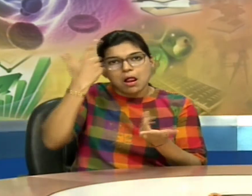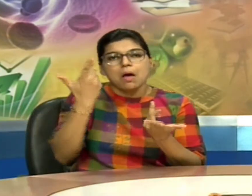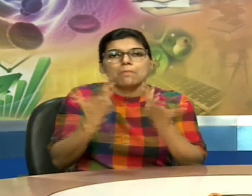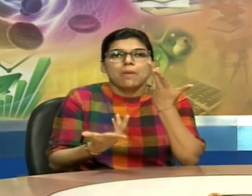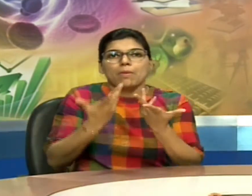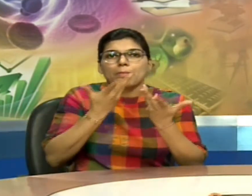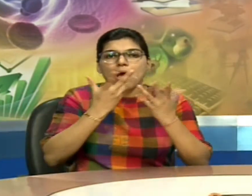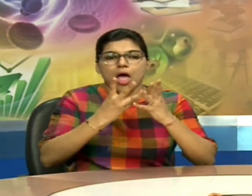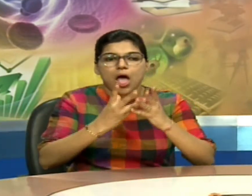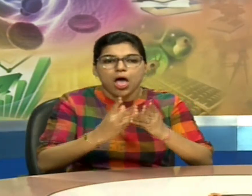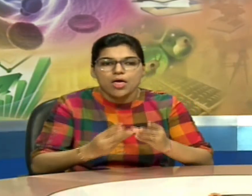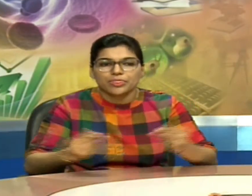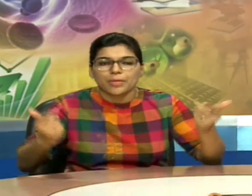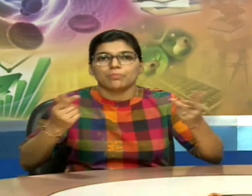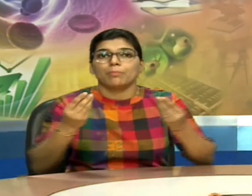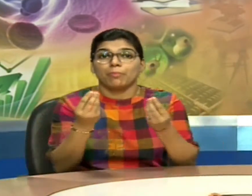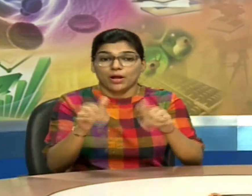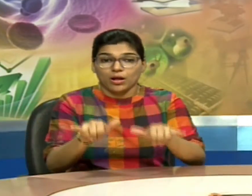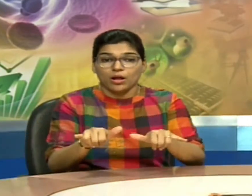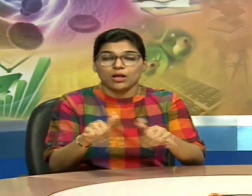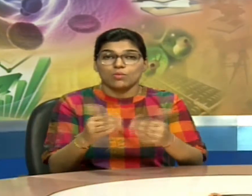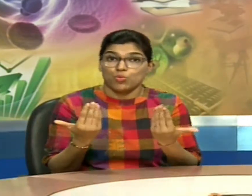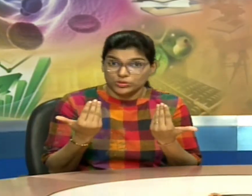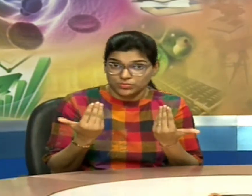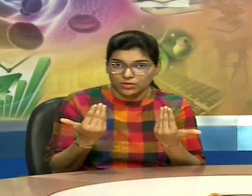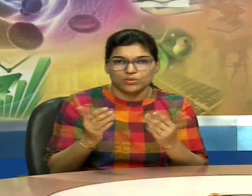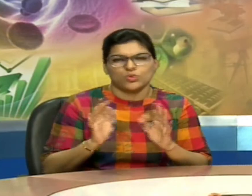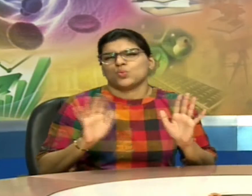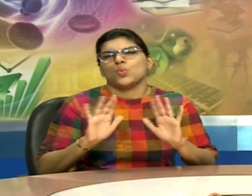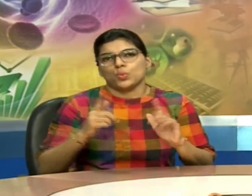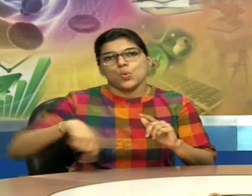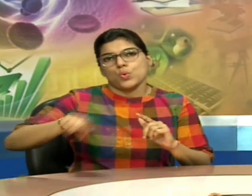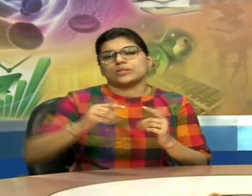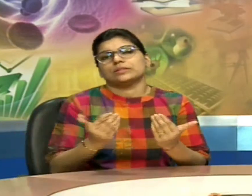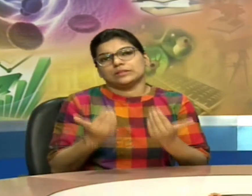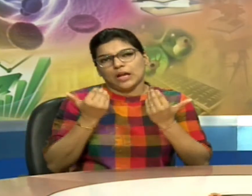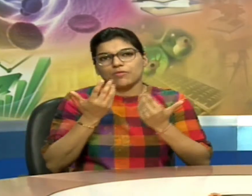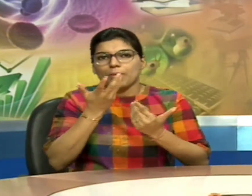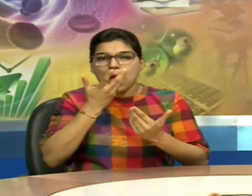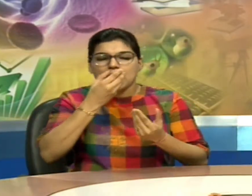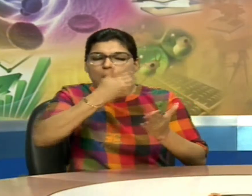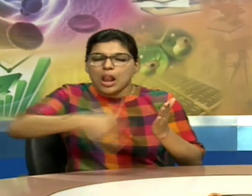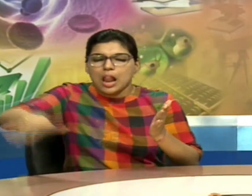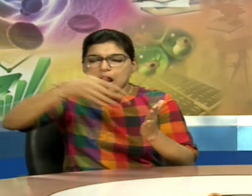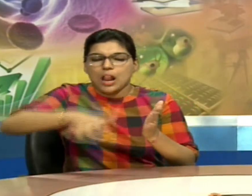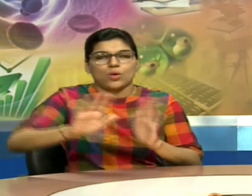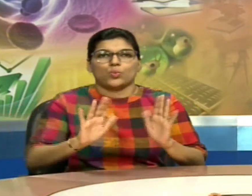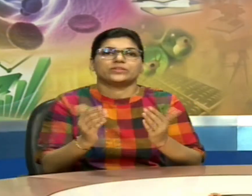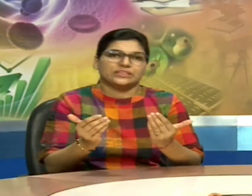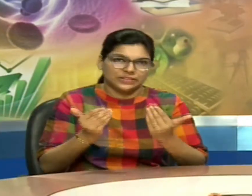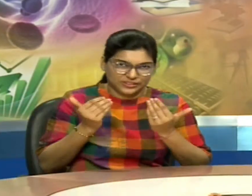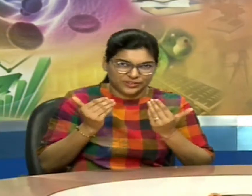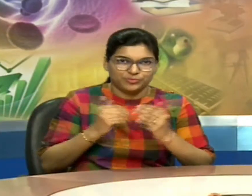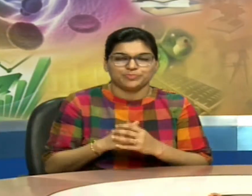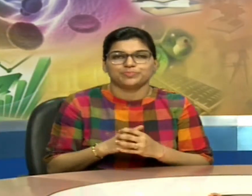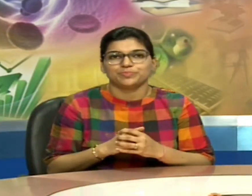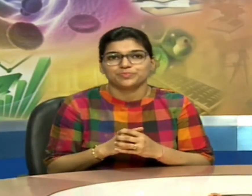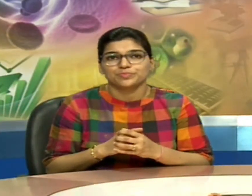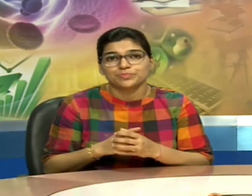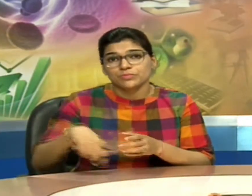in desert without water, because water may get disappear. So that is why we